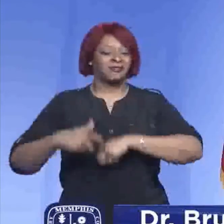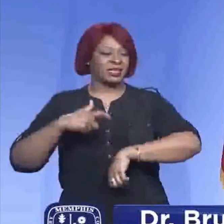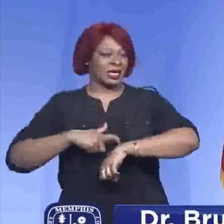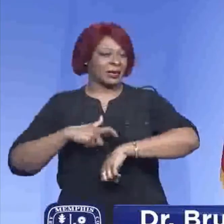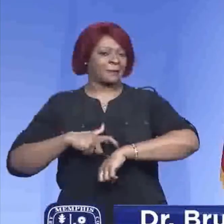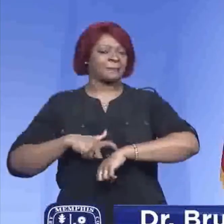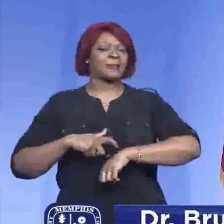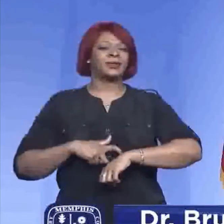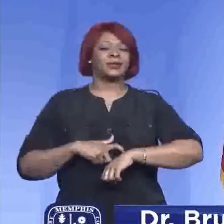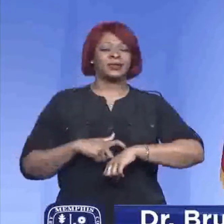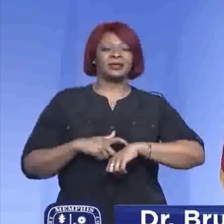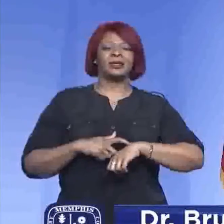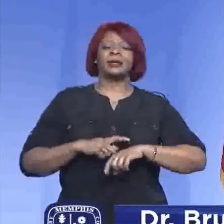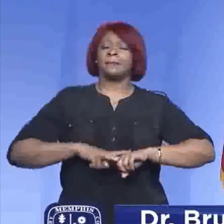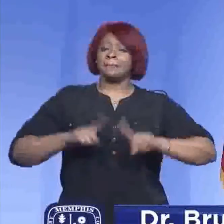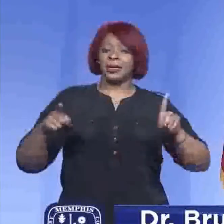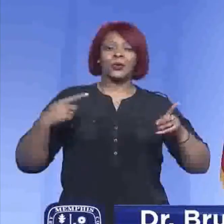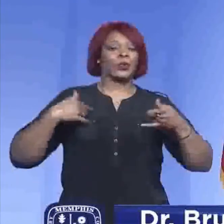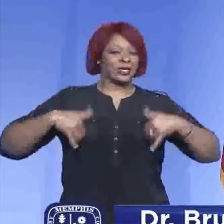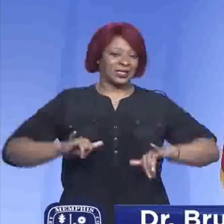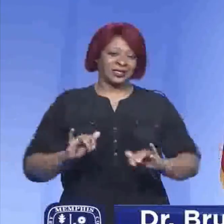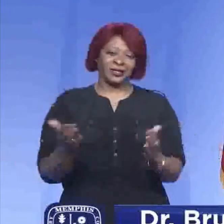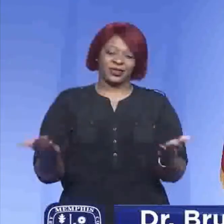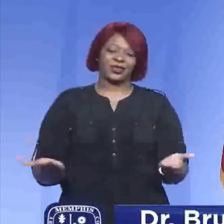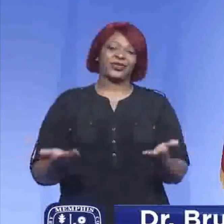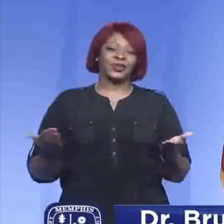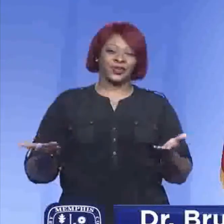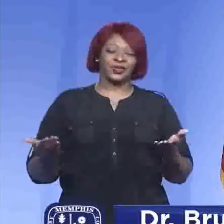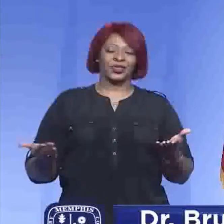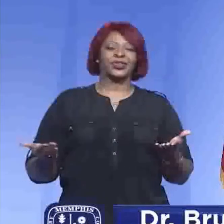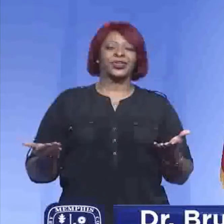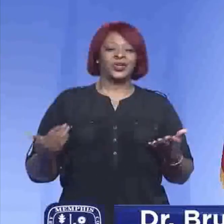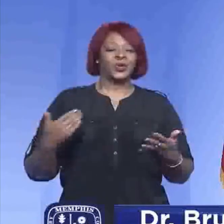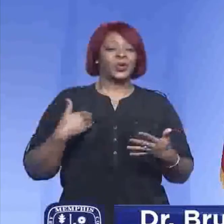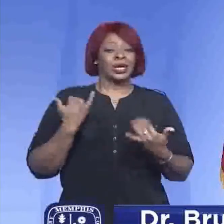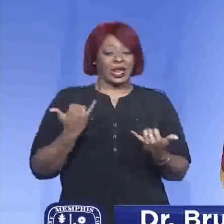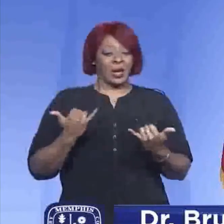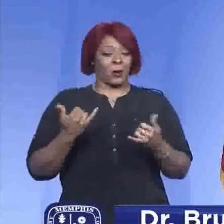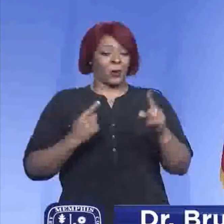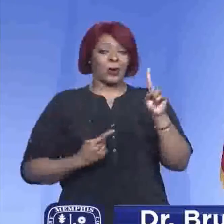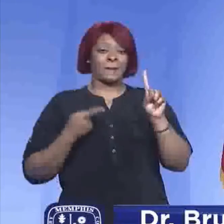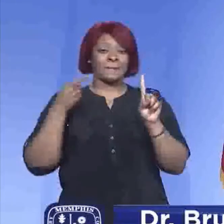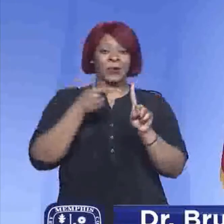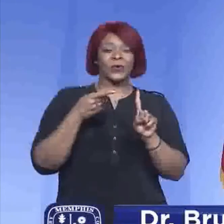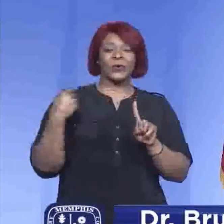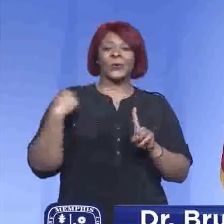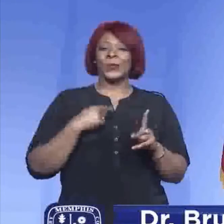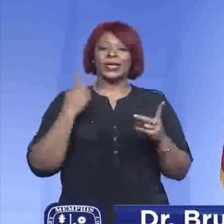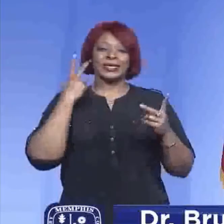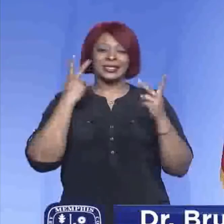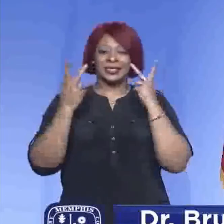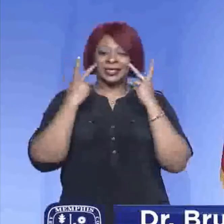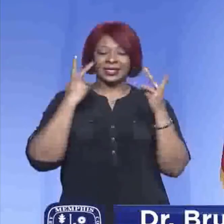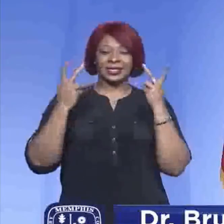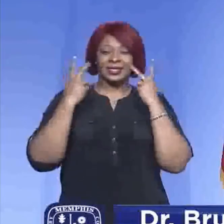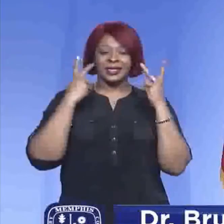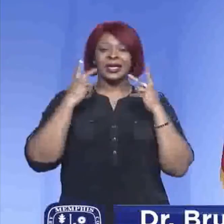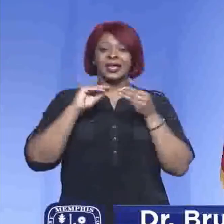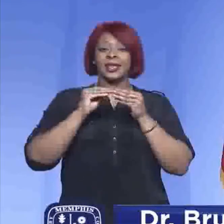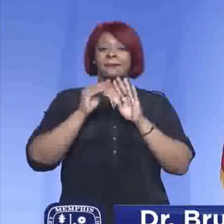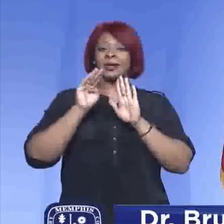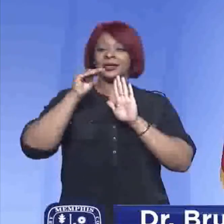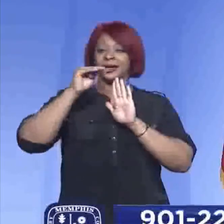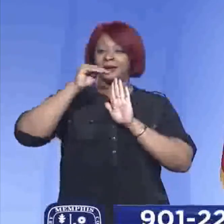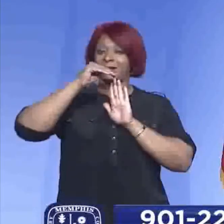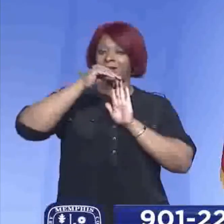times, but we're here. And we've gotten to a point where now we are seeing downward